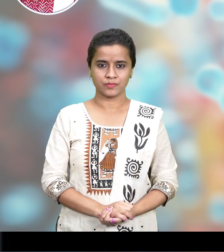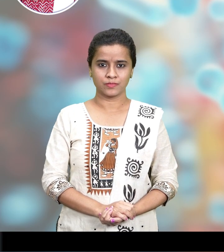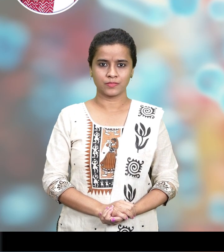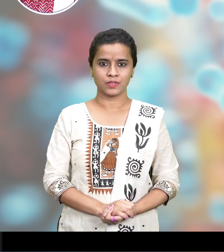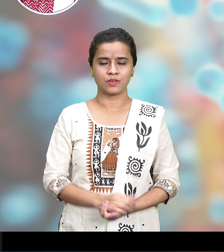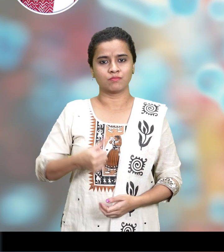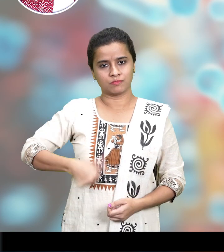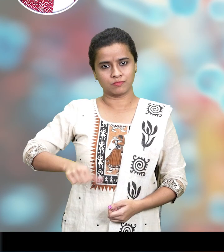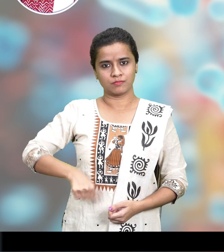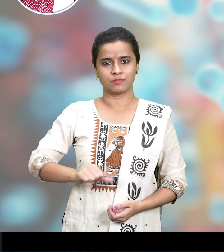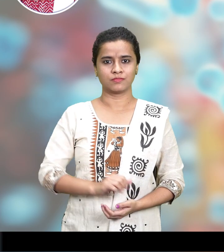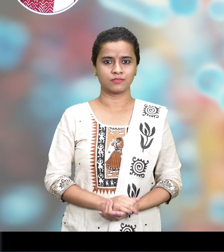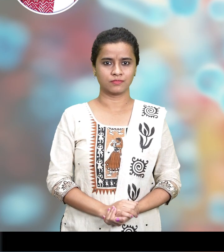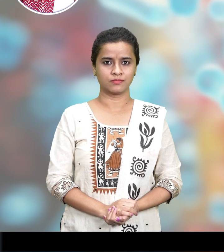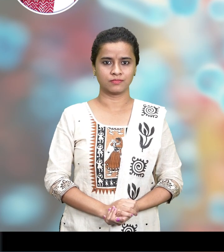cholera,